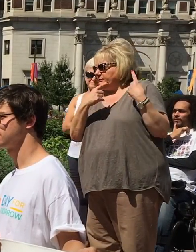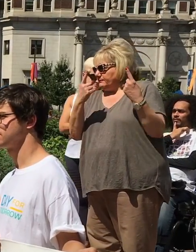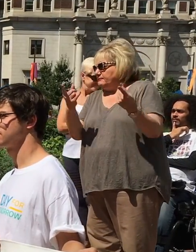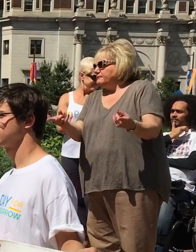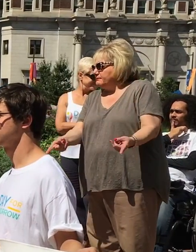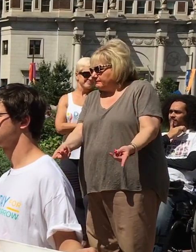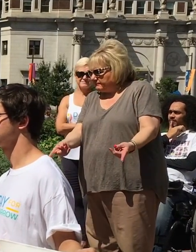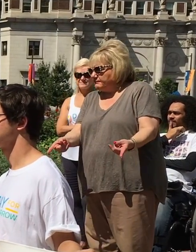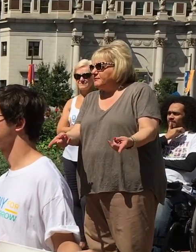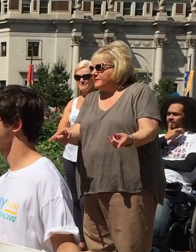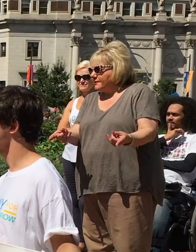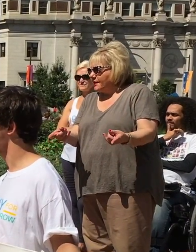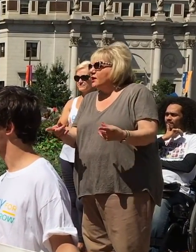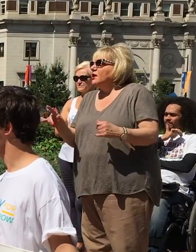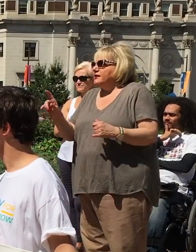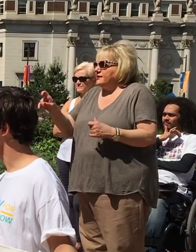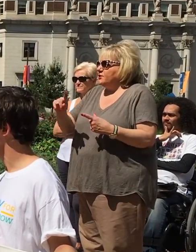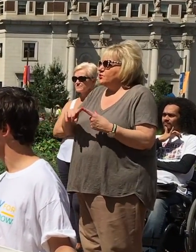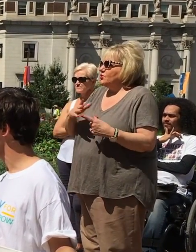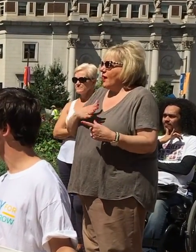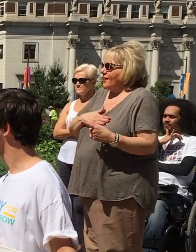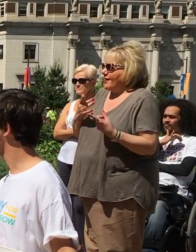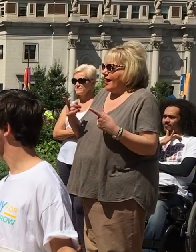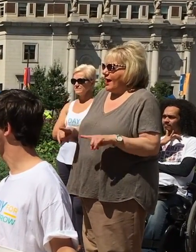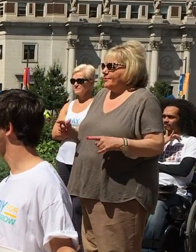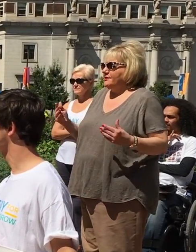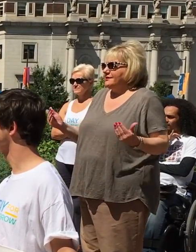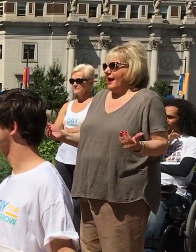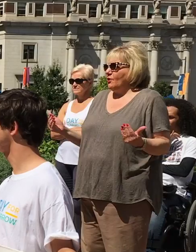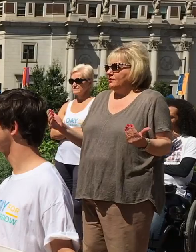years, this needs to happen now.